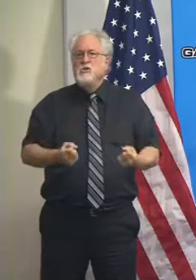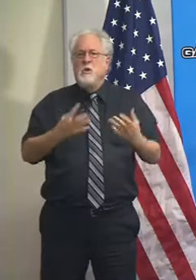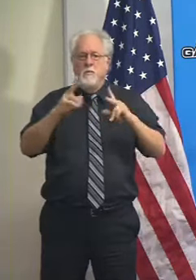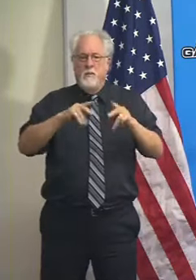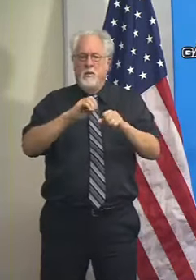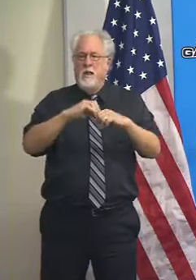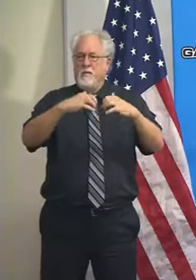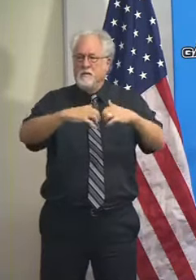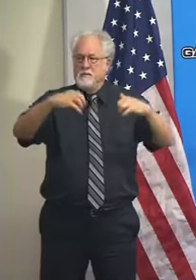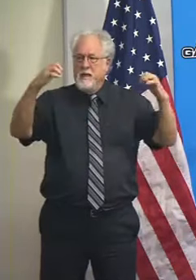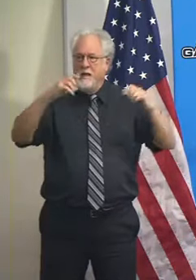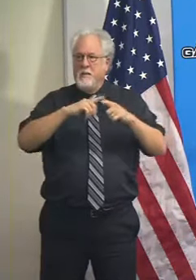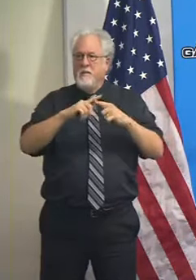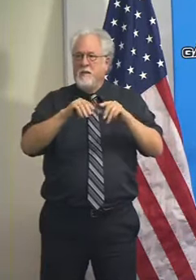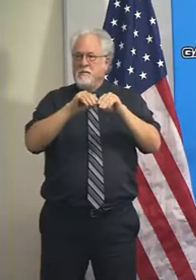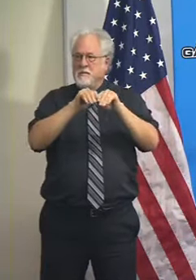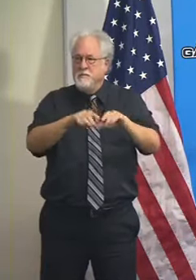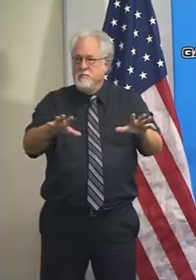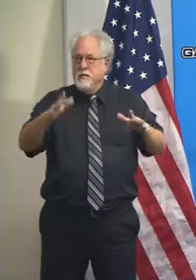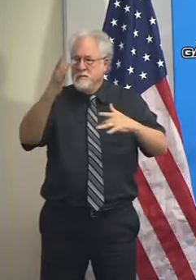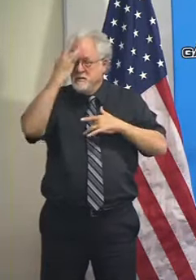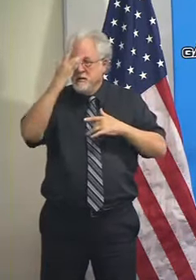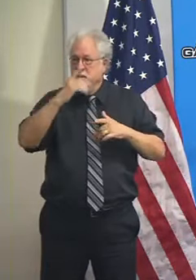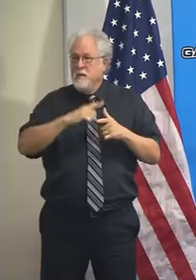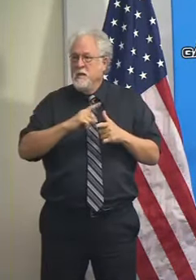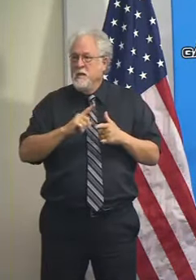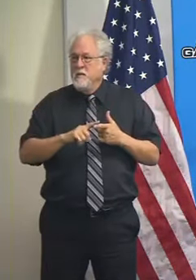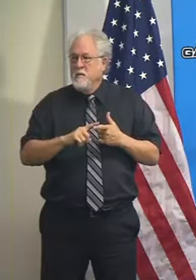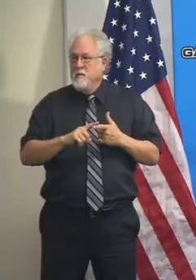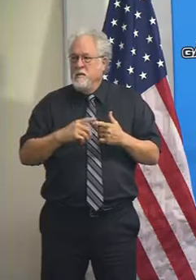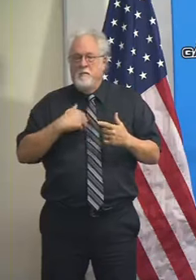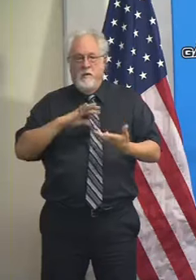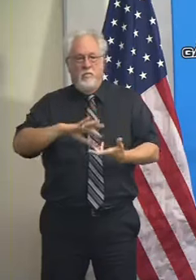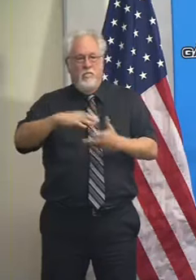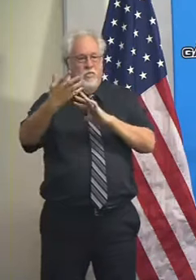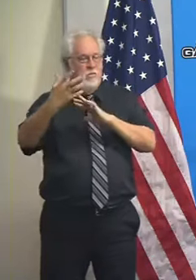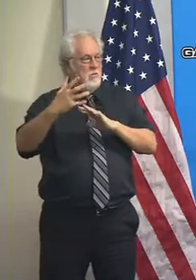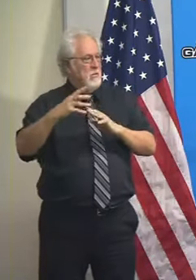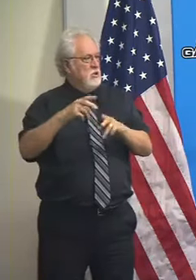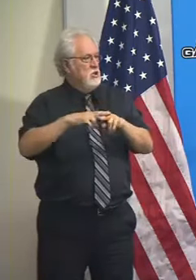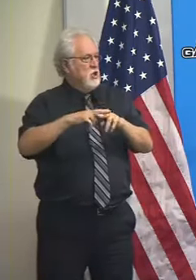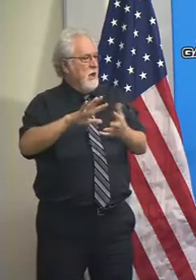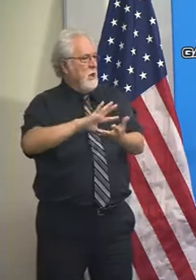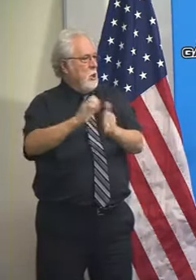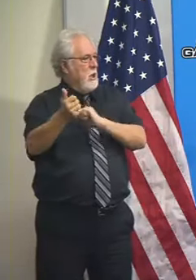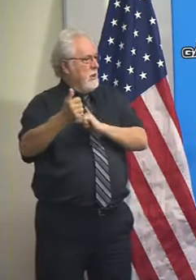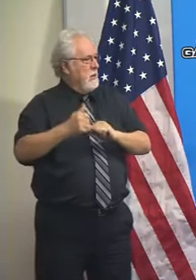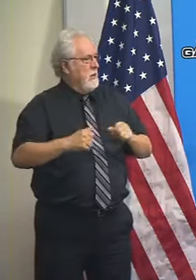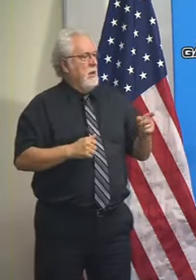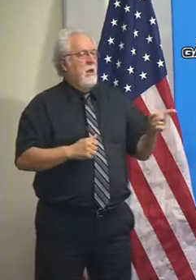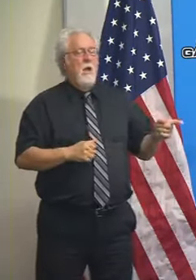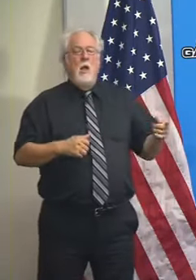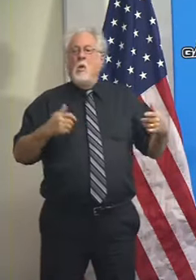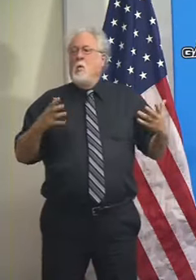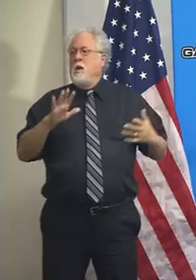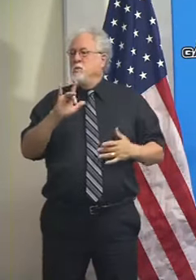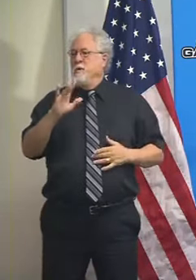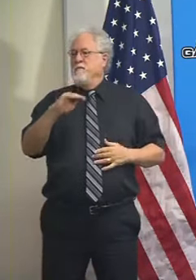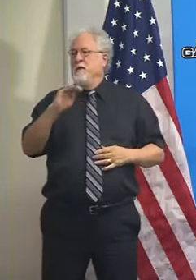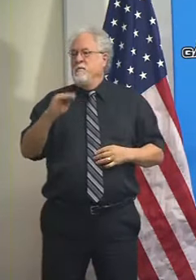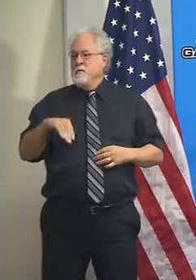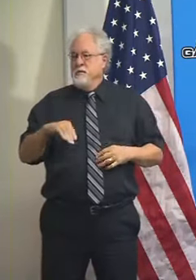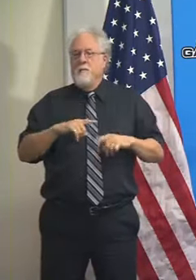and now in your life you've had a big sort of a train wreck in terms of how many people in the stadium. Well, it's